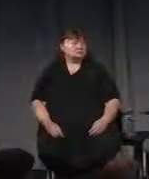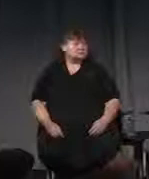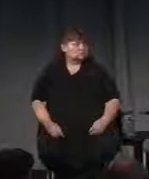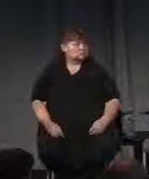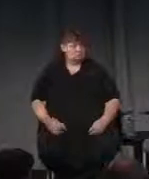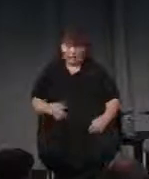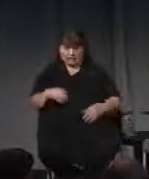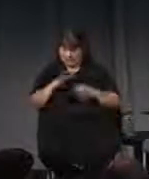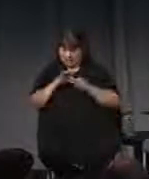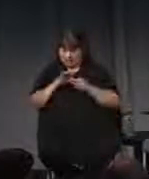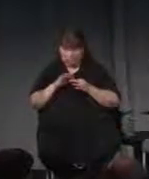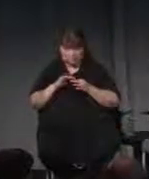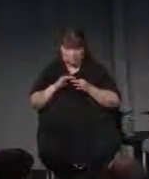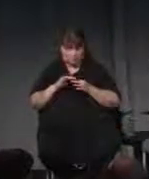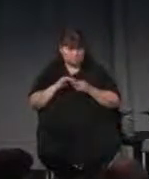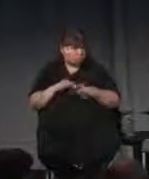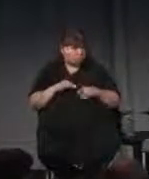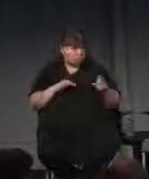Sure.